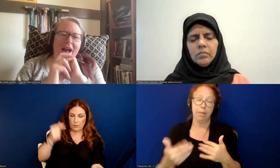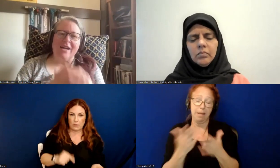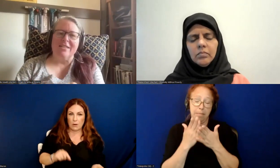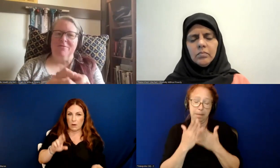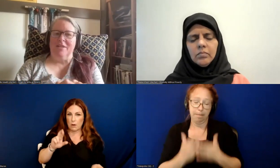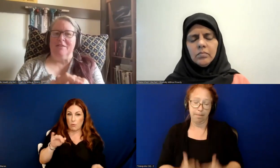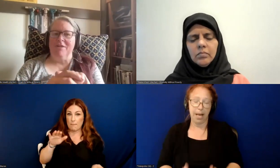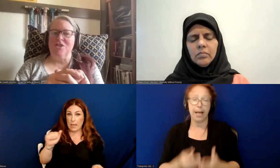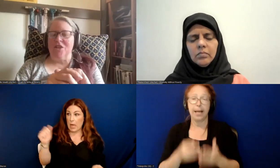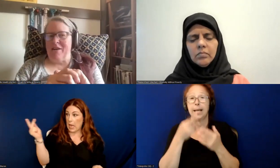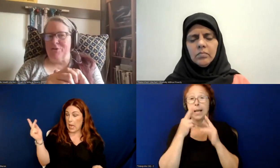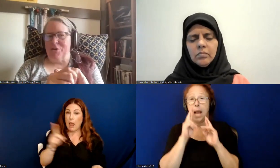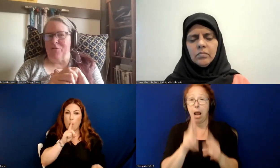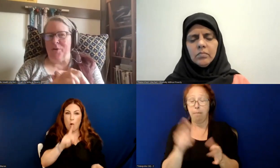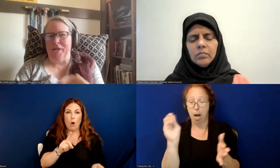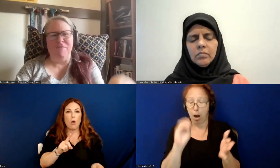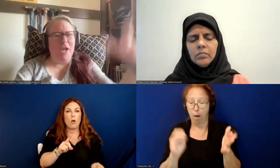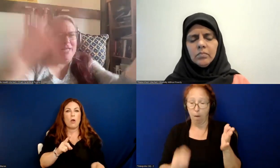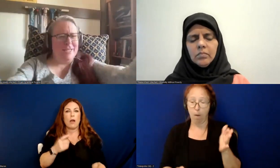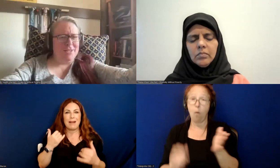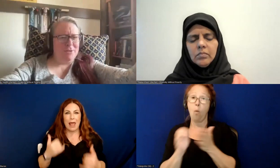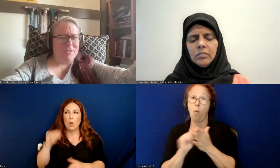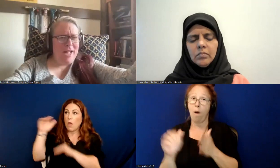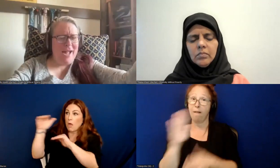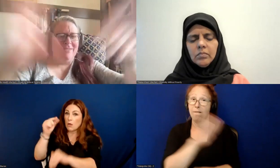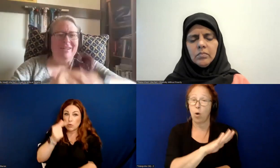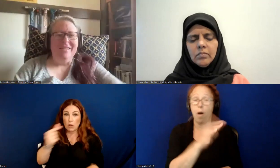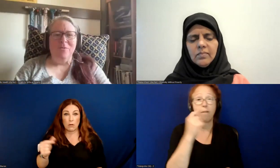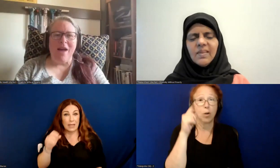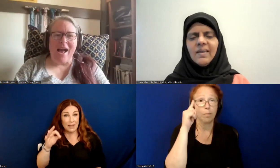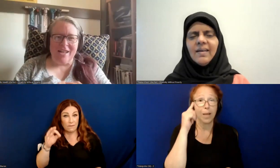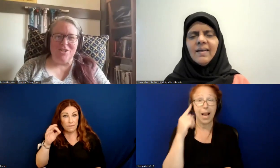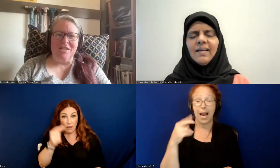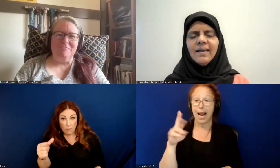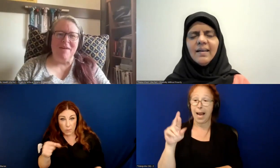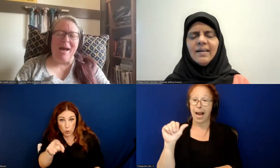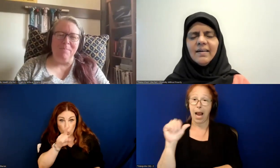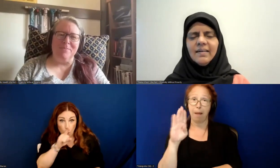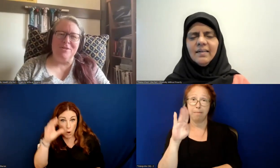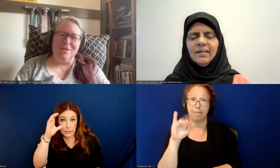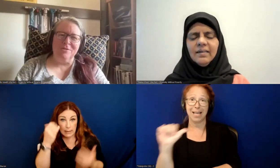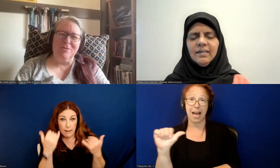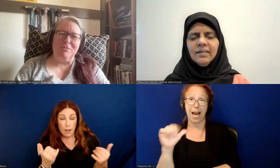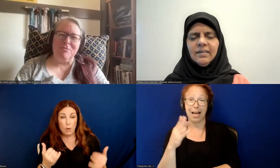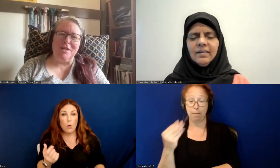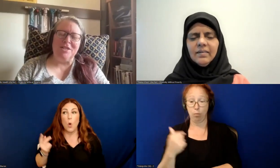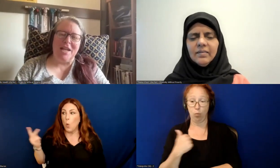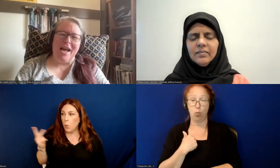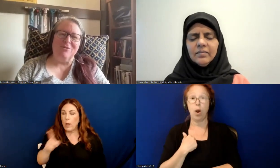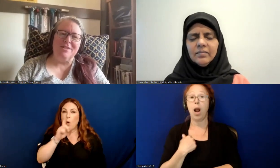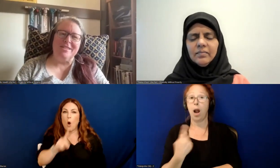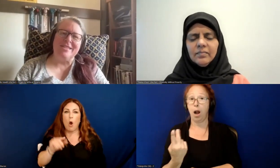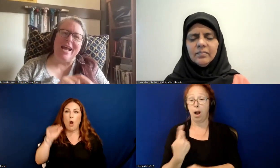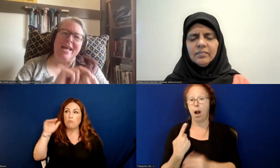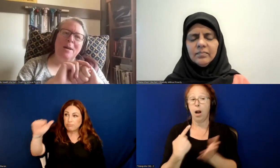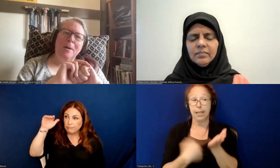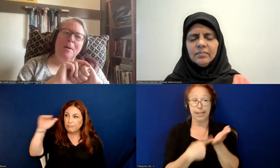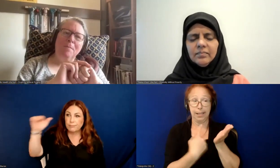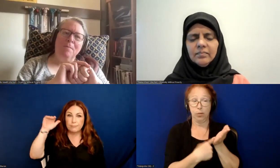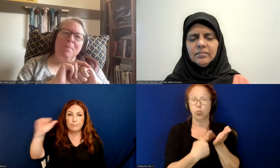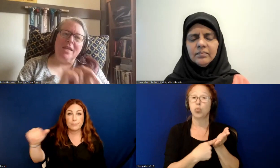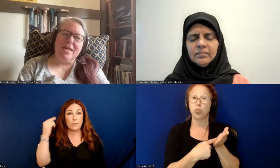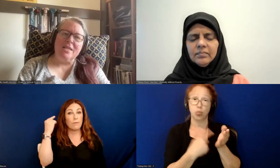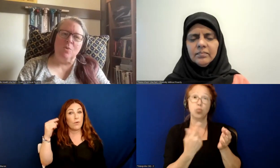I are actively reaching out to government. If you're listening to us now, we're actually absolutely reaching out to